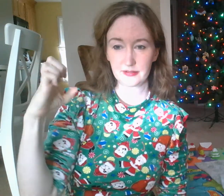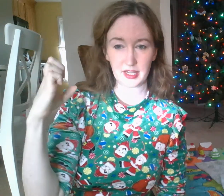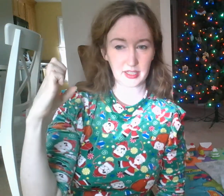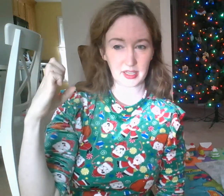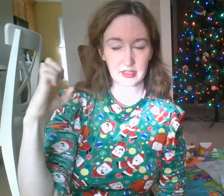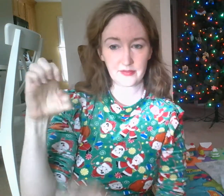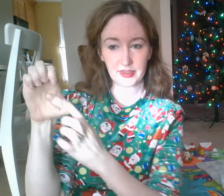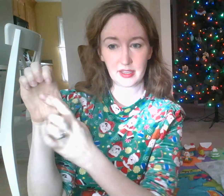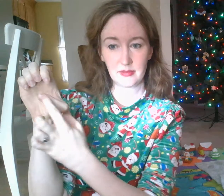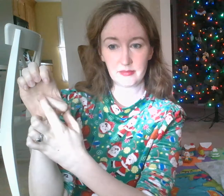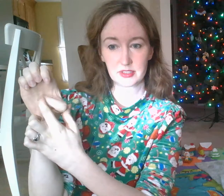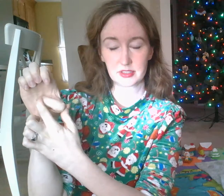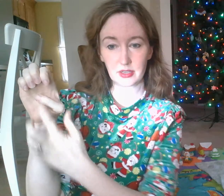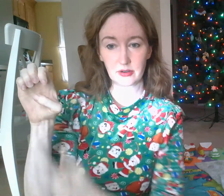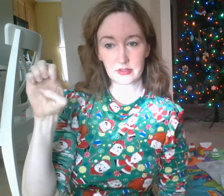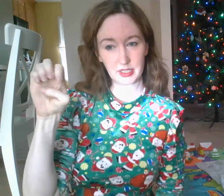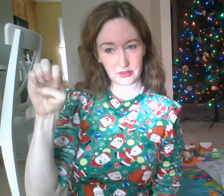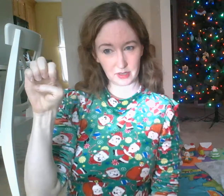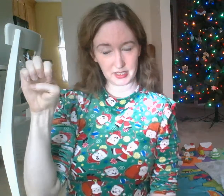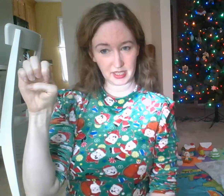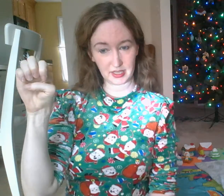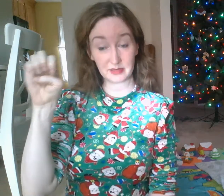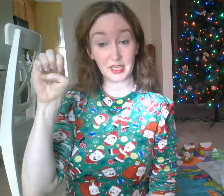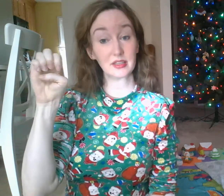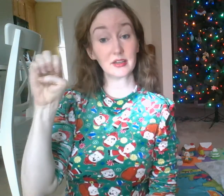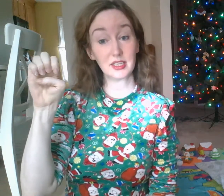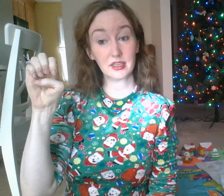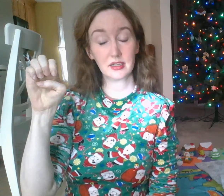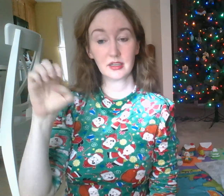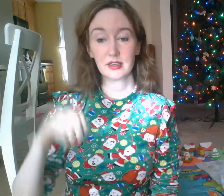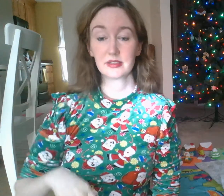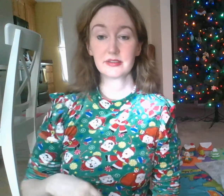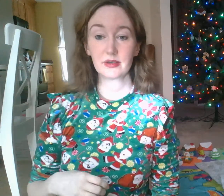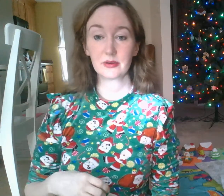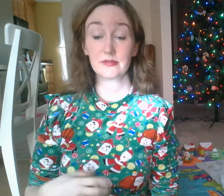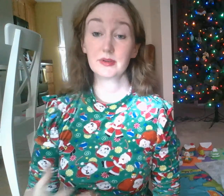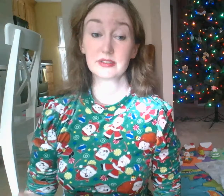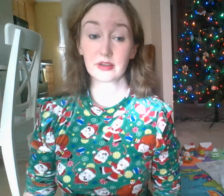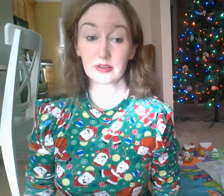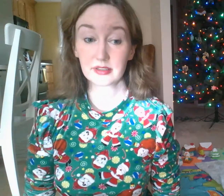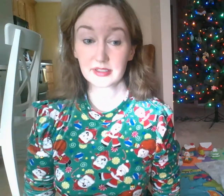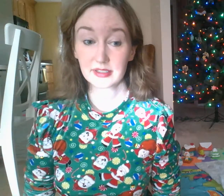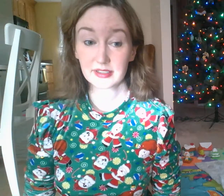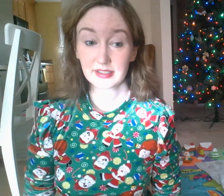flat like that, and tuck your thumb in like that to make a letter E. So if we saw